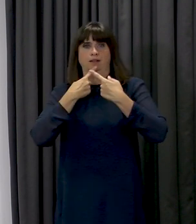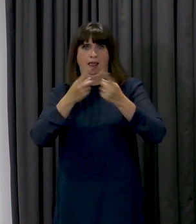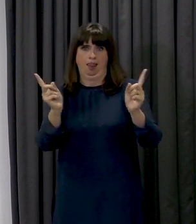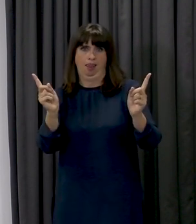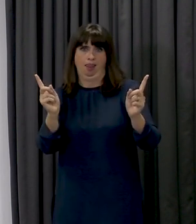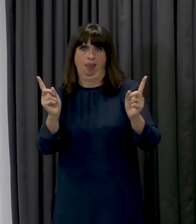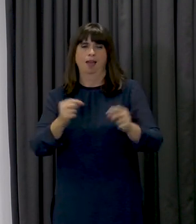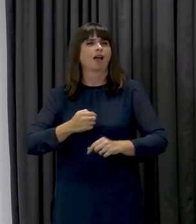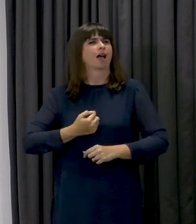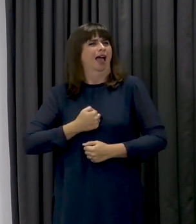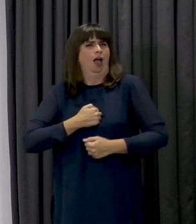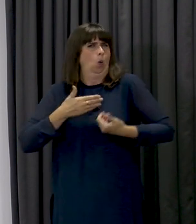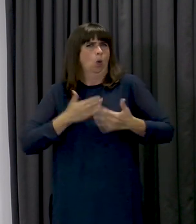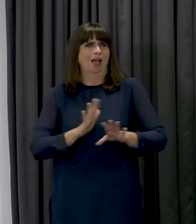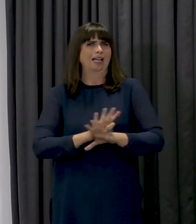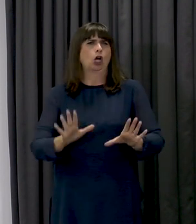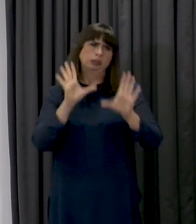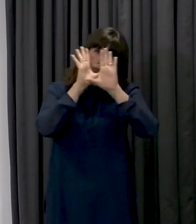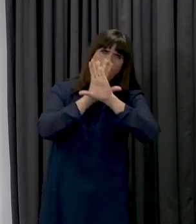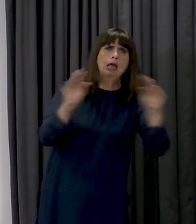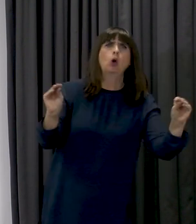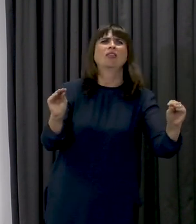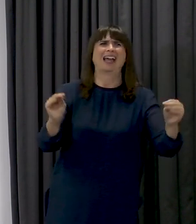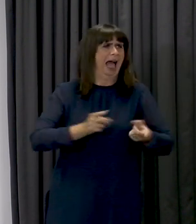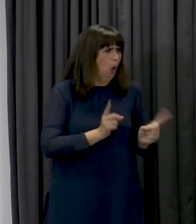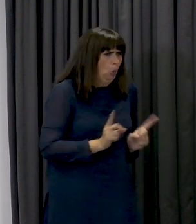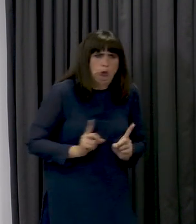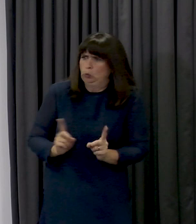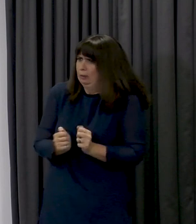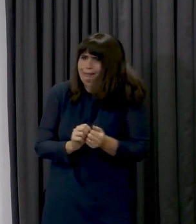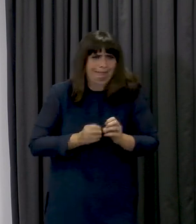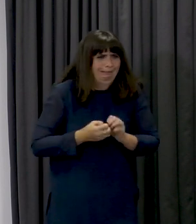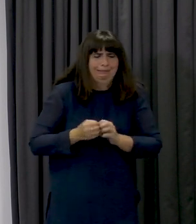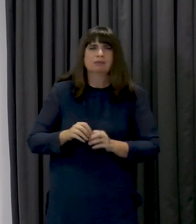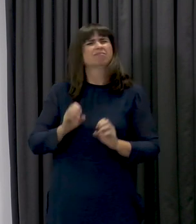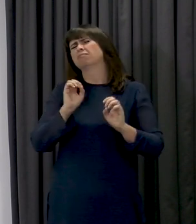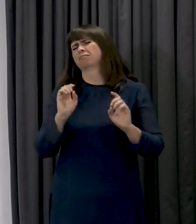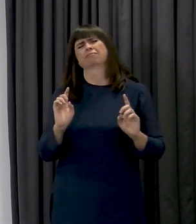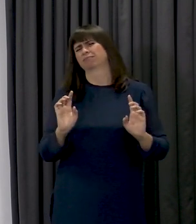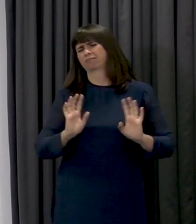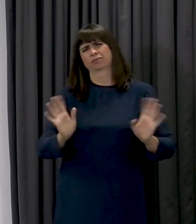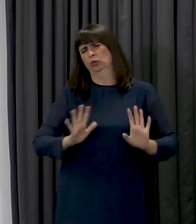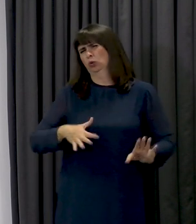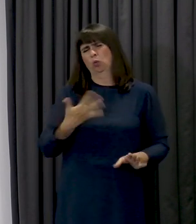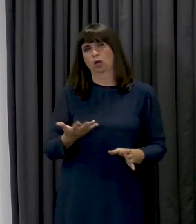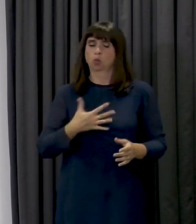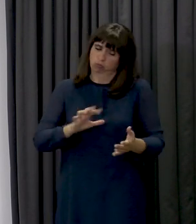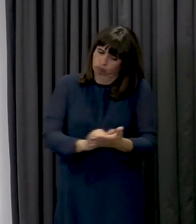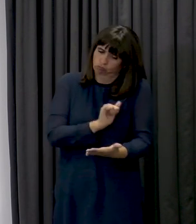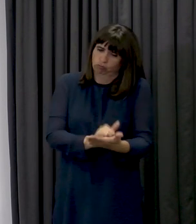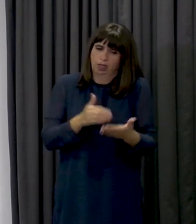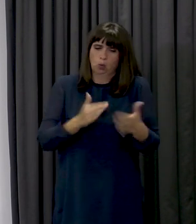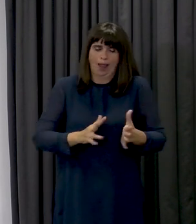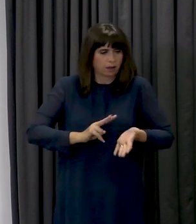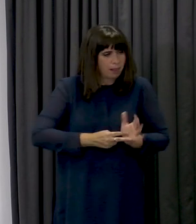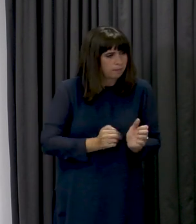an announcement and then scramble to try and work out exactly what that announcement means. Now,